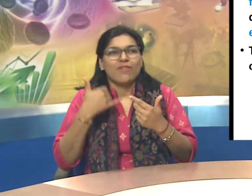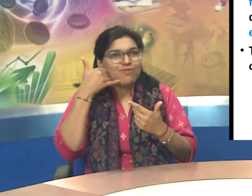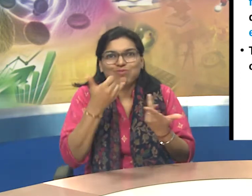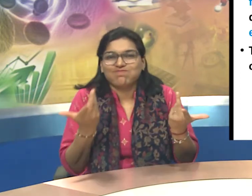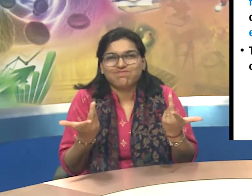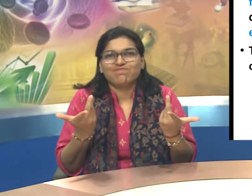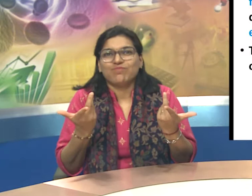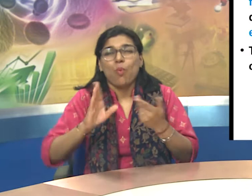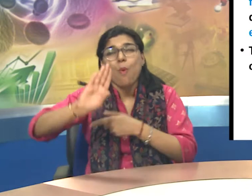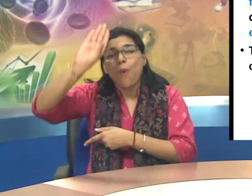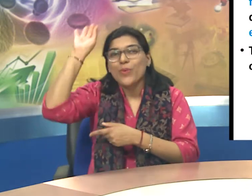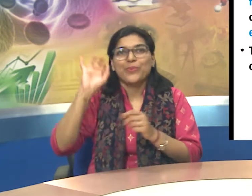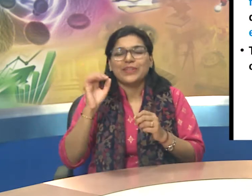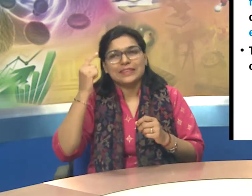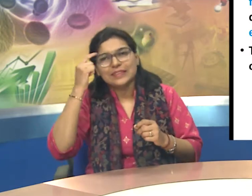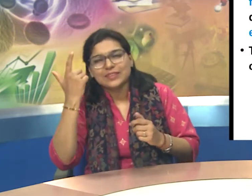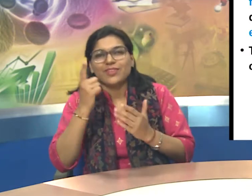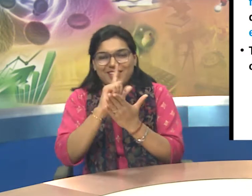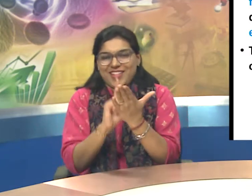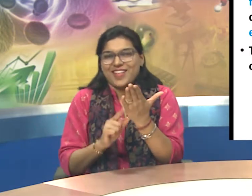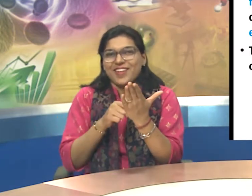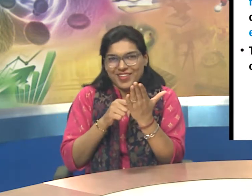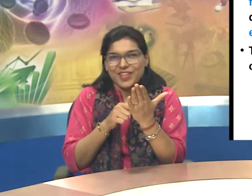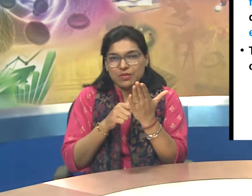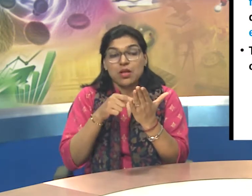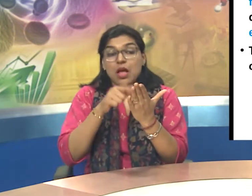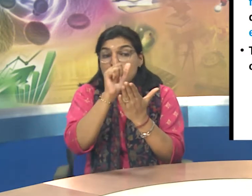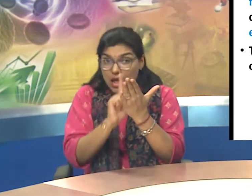The cost involved is low